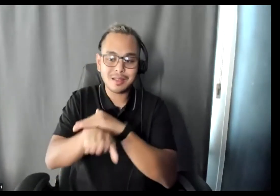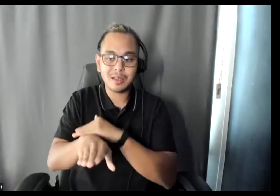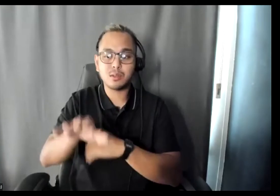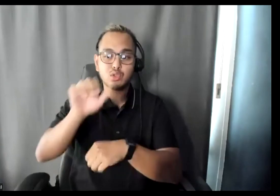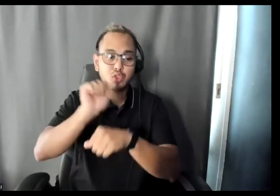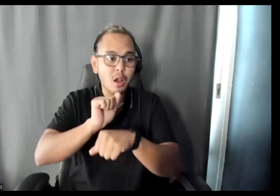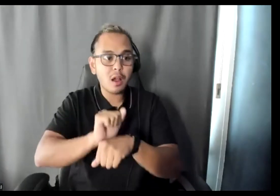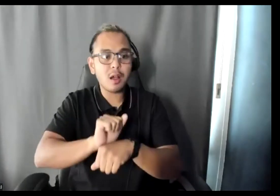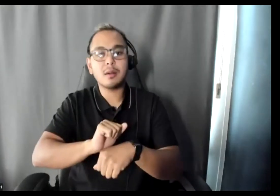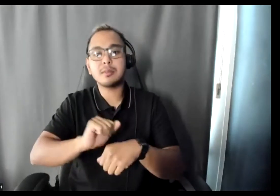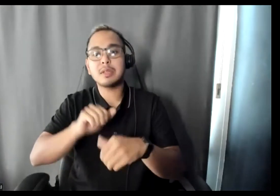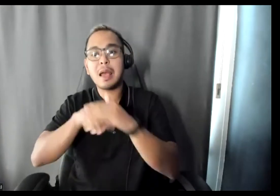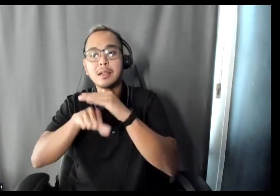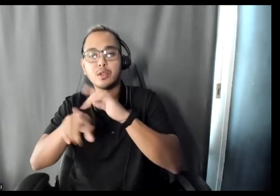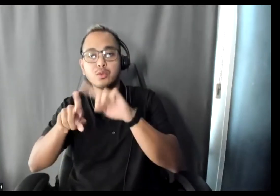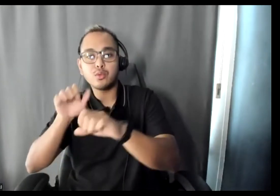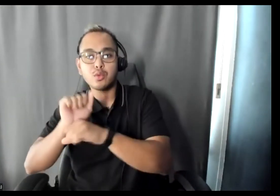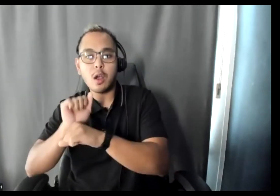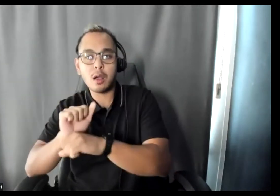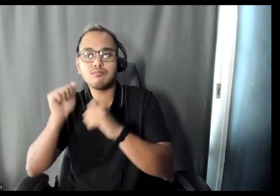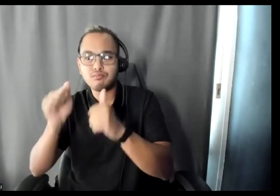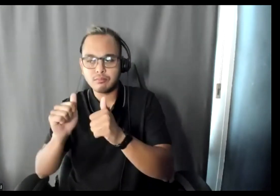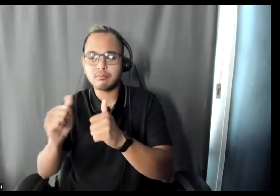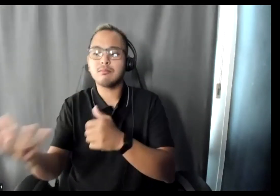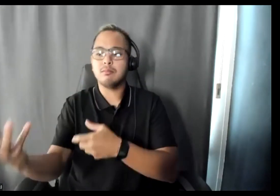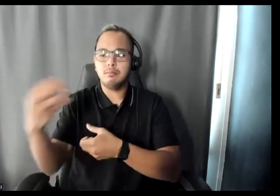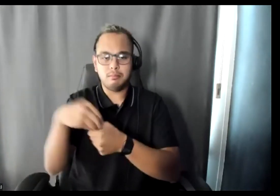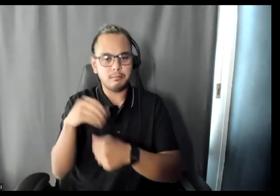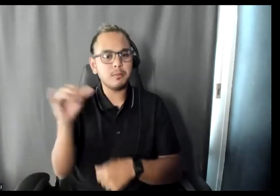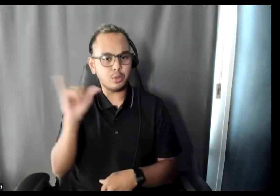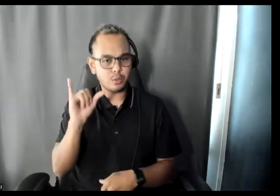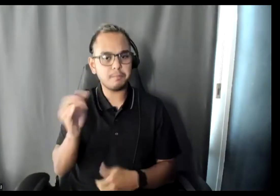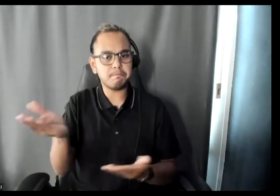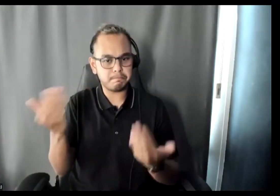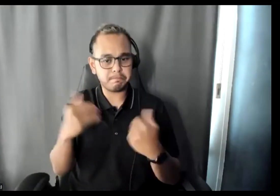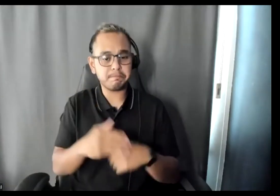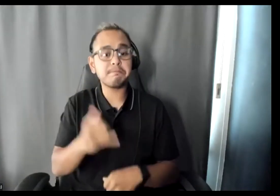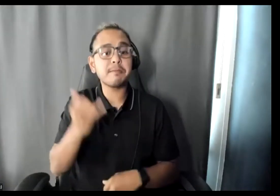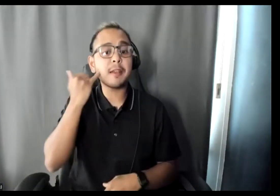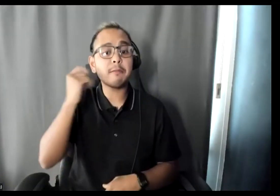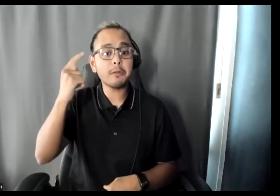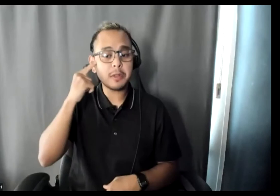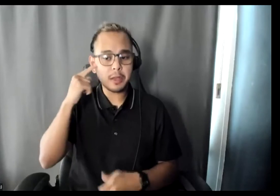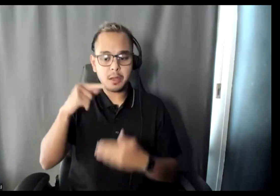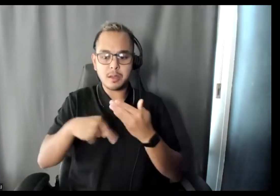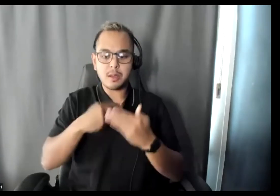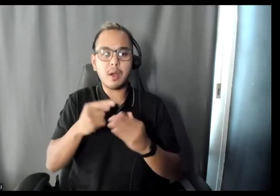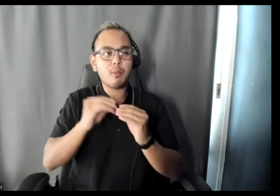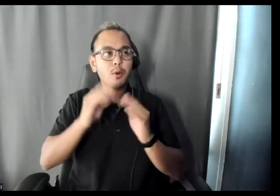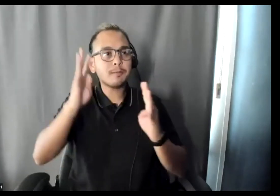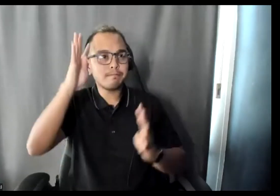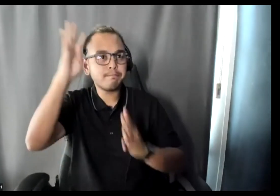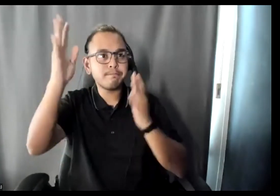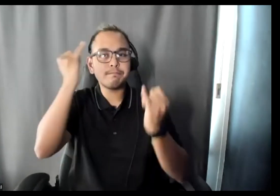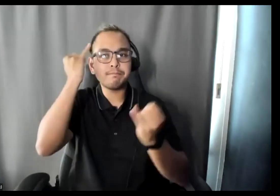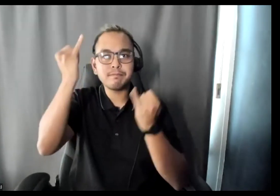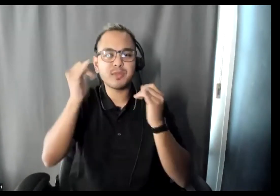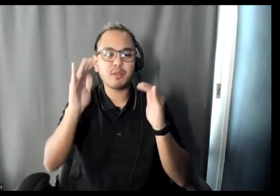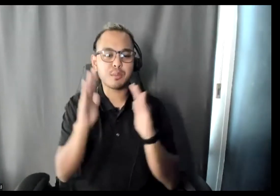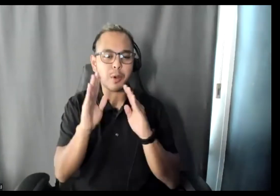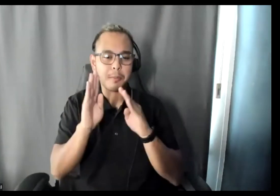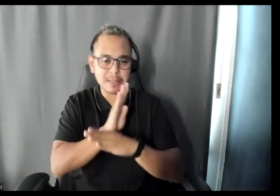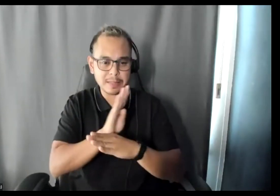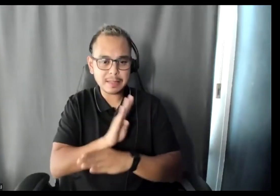and improving access to good jobs, yeah, this is about you too. If you think this is about ingenuity and innovation of small businesses,